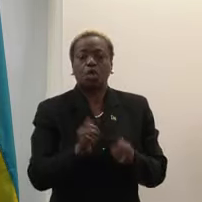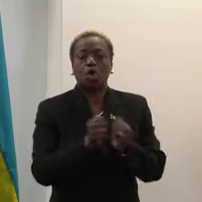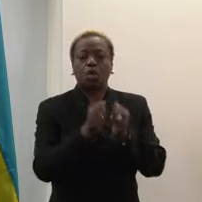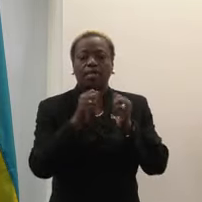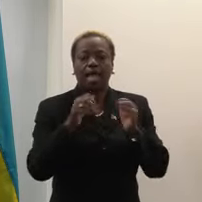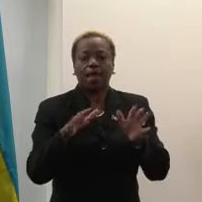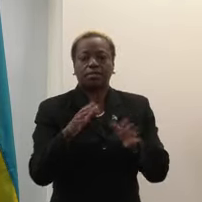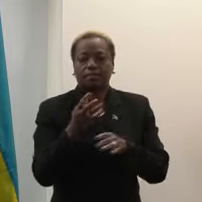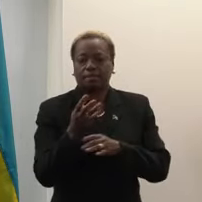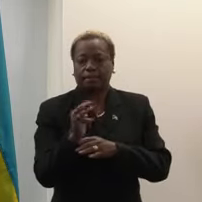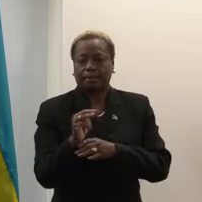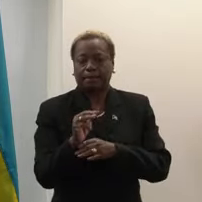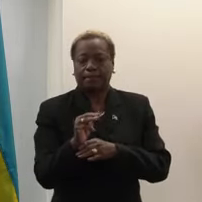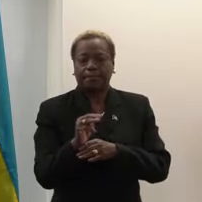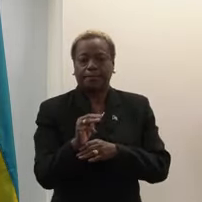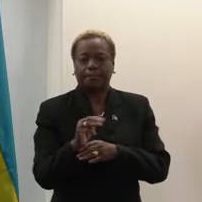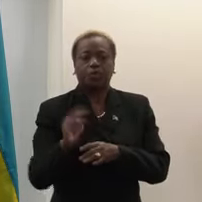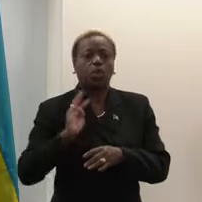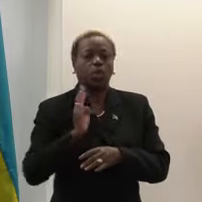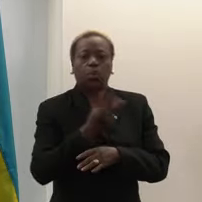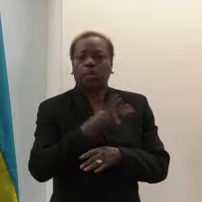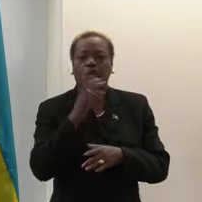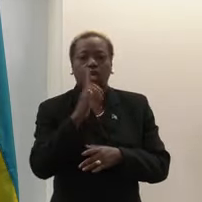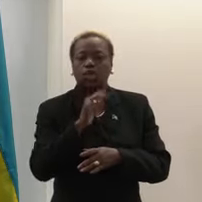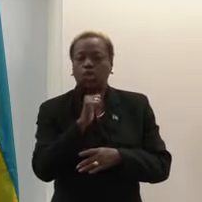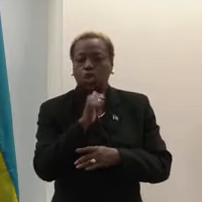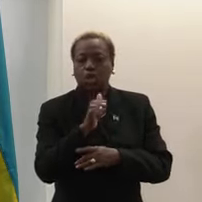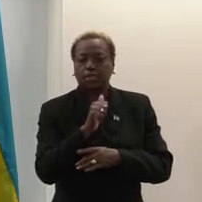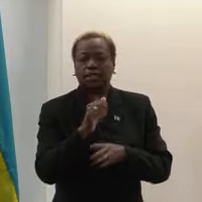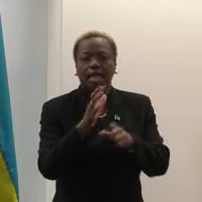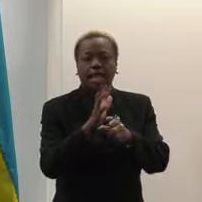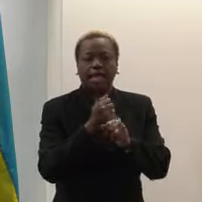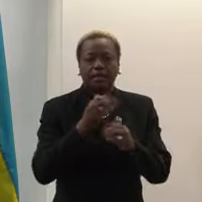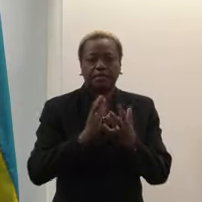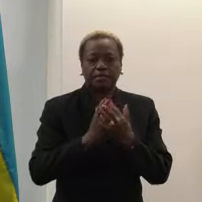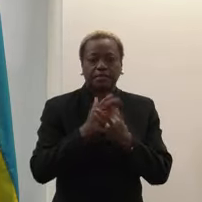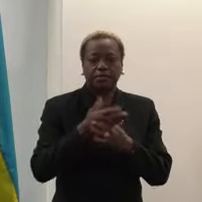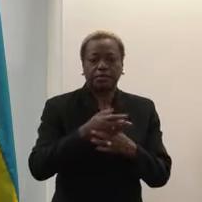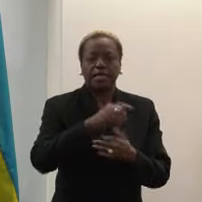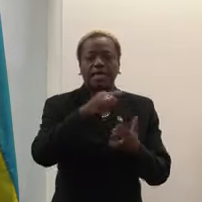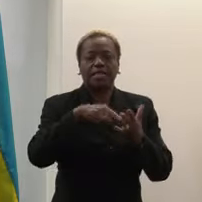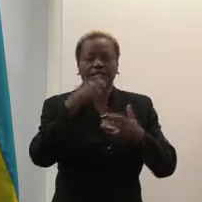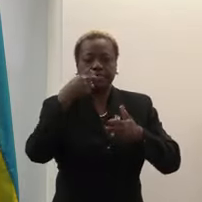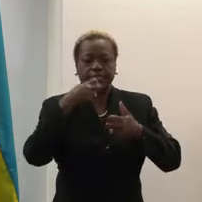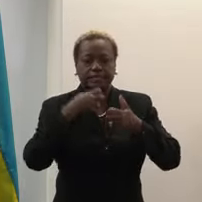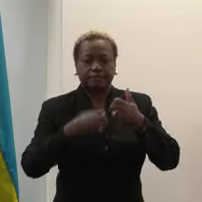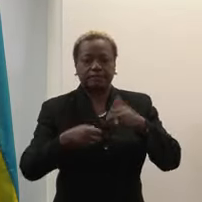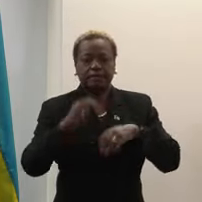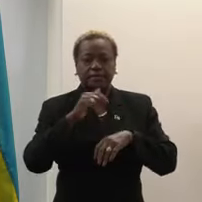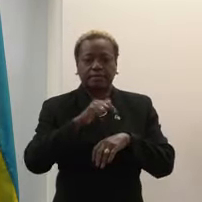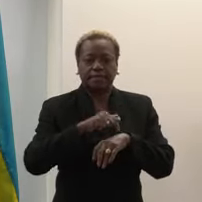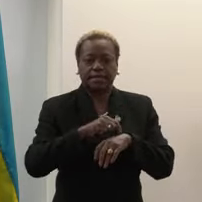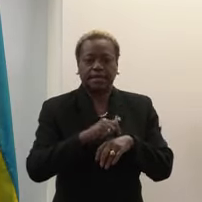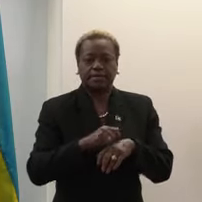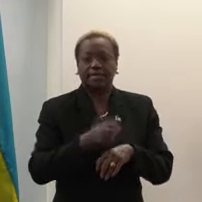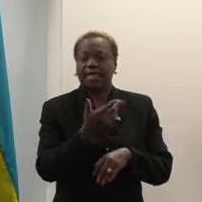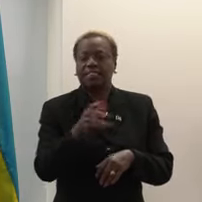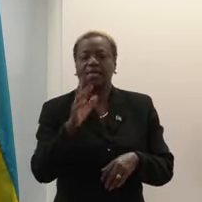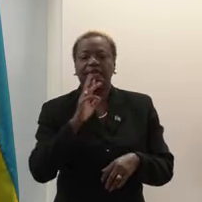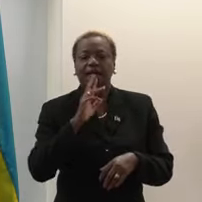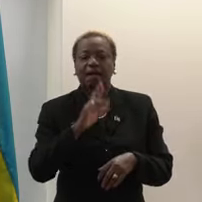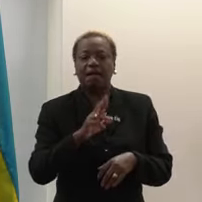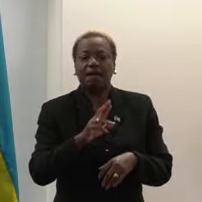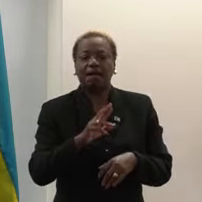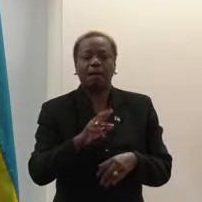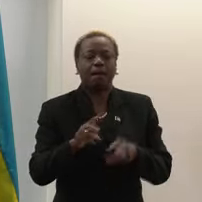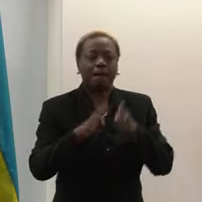Without them, we could not get through this difficult time. They are a